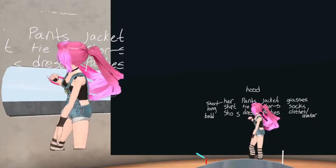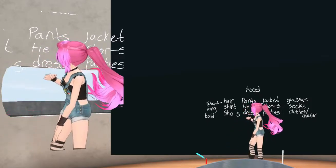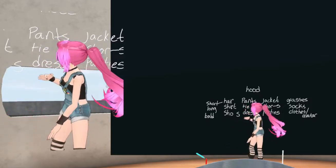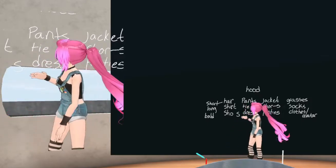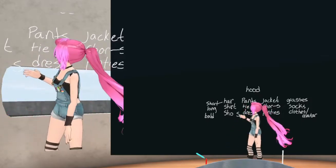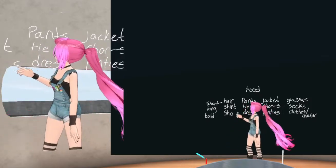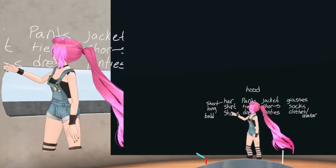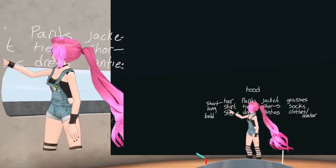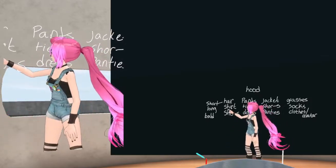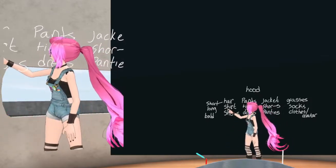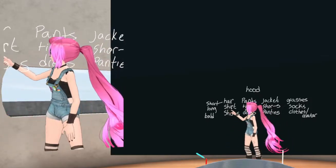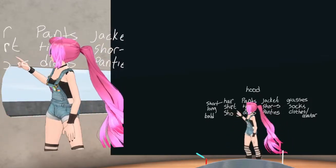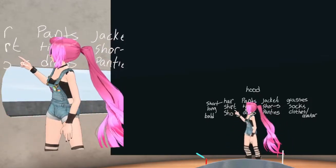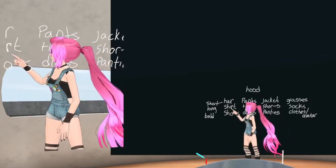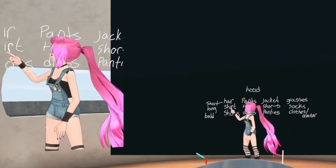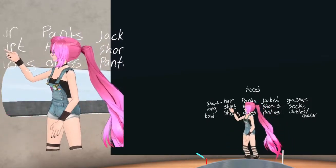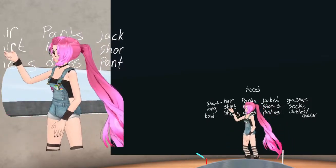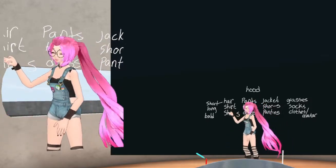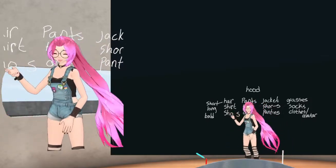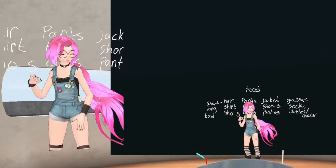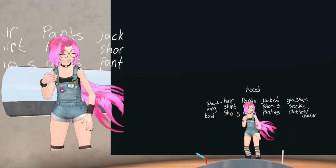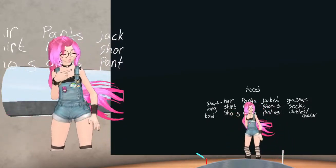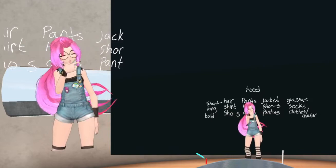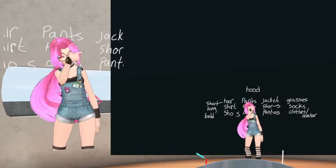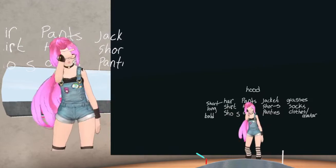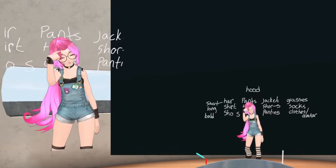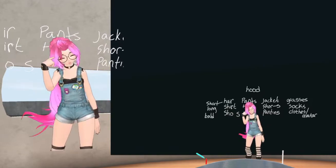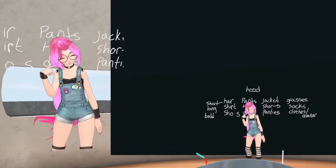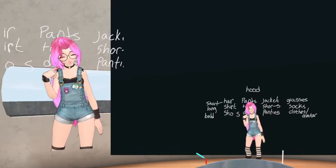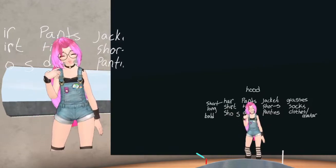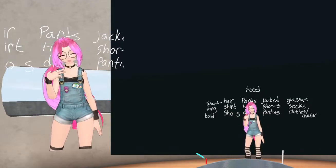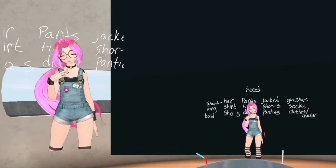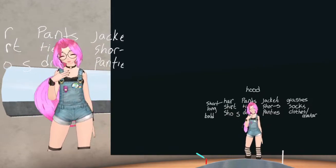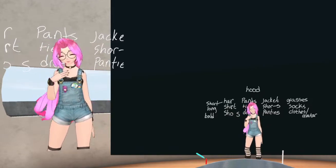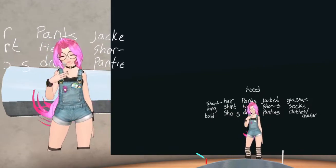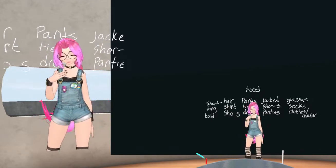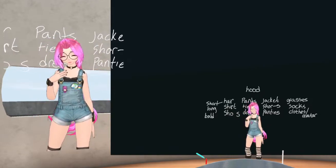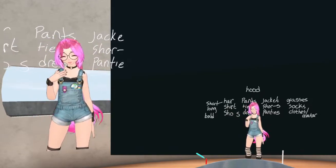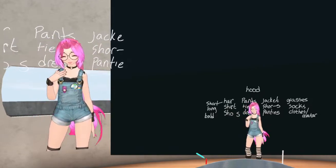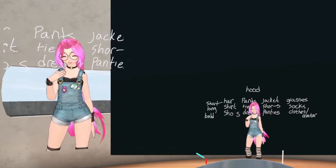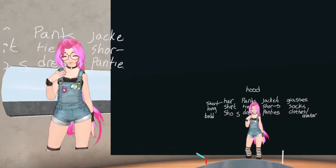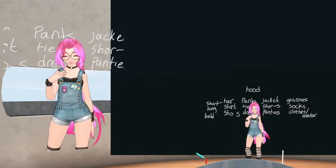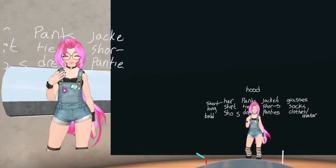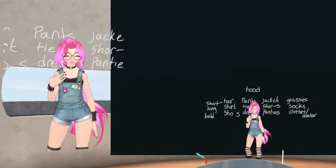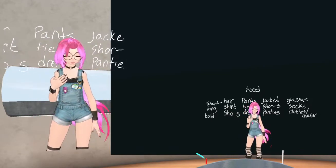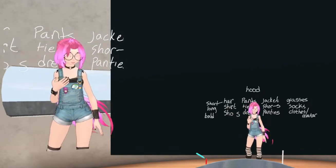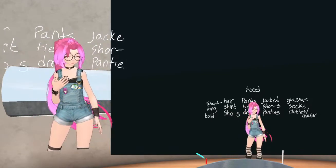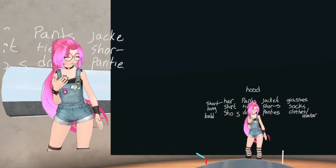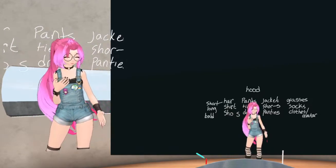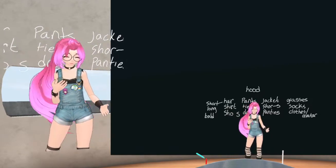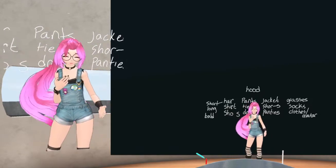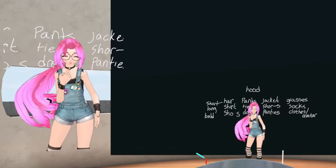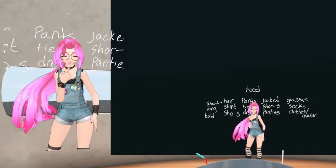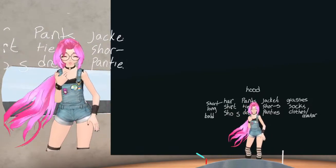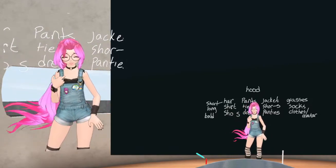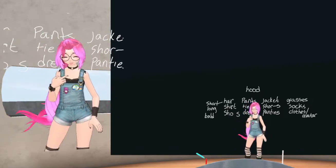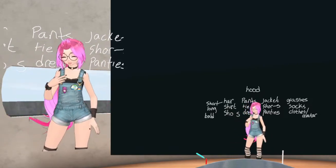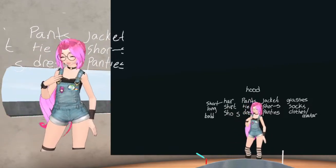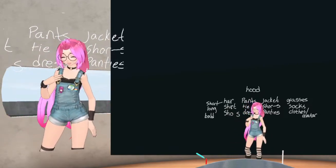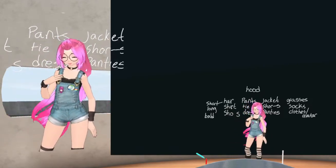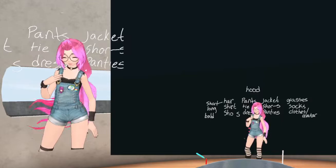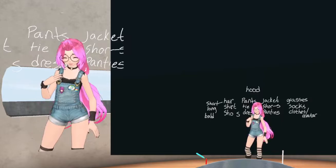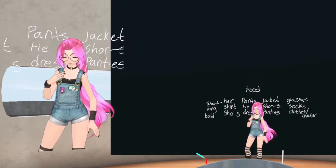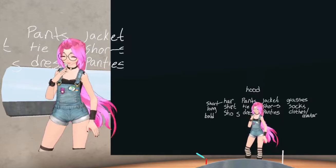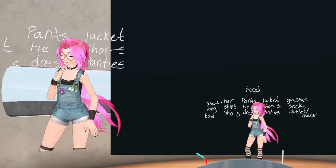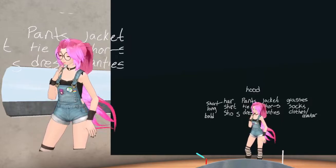know the context. Yeah, shirt. So then you could say, you know, a black shirt, red